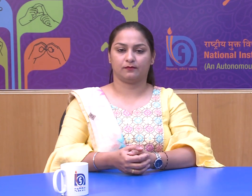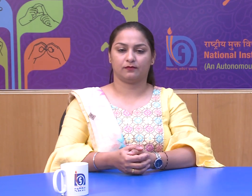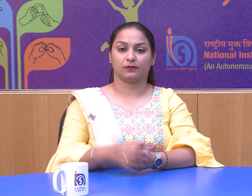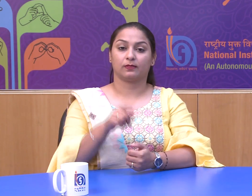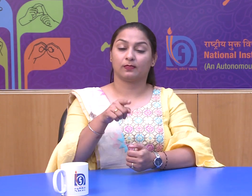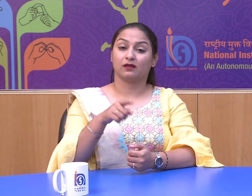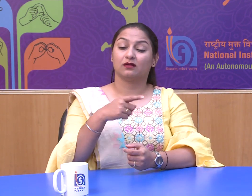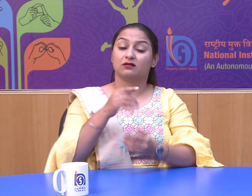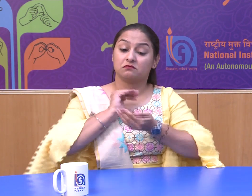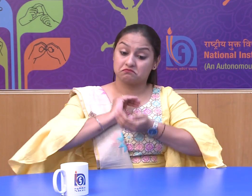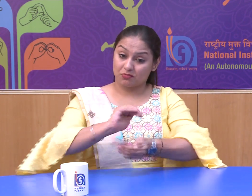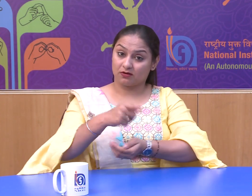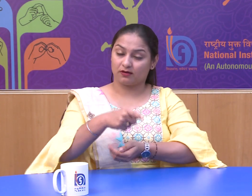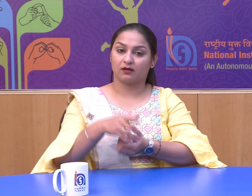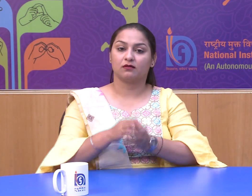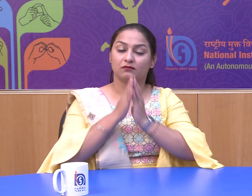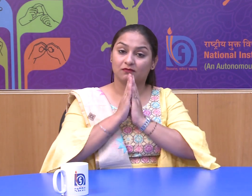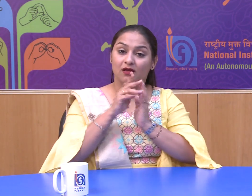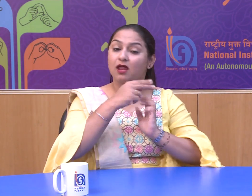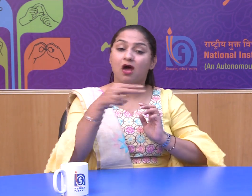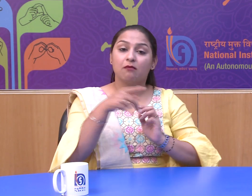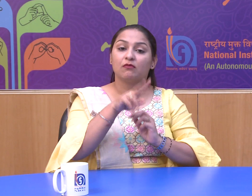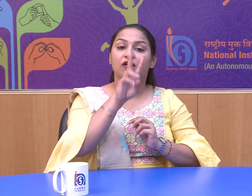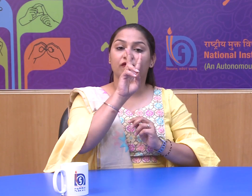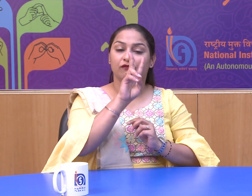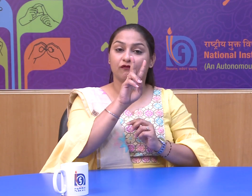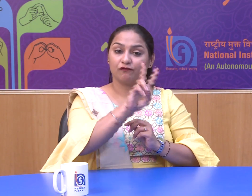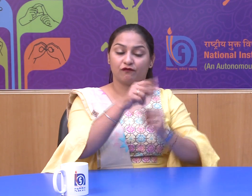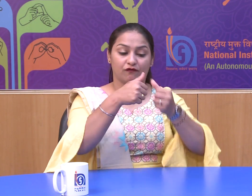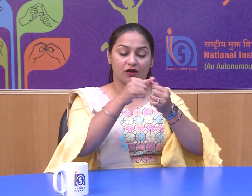and his son Vasishthaputra Satkarni